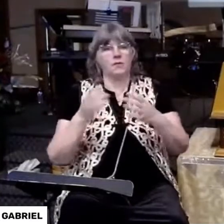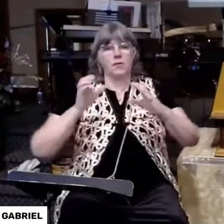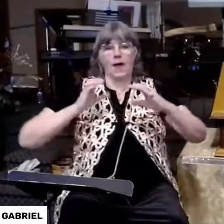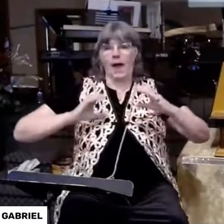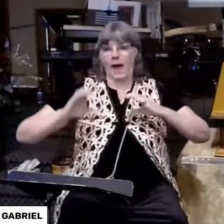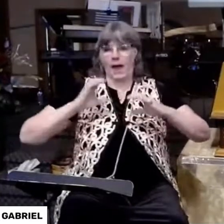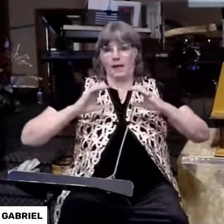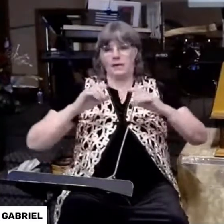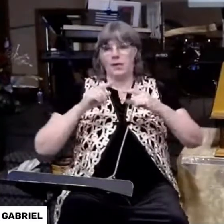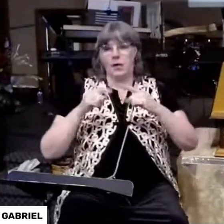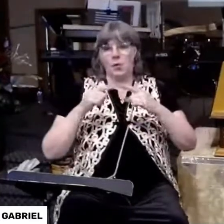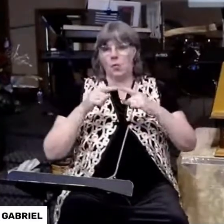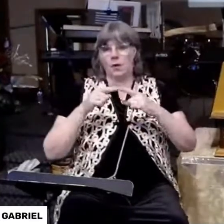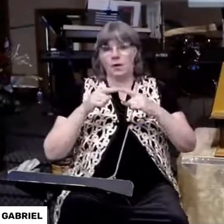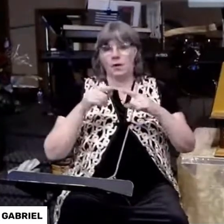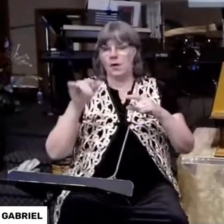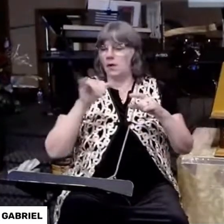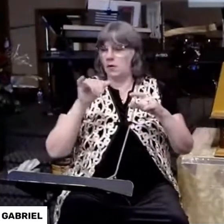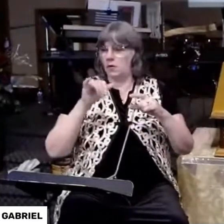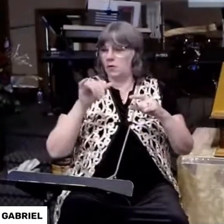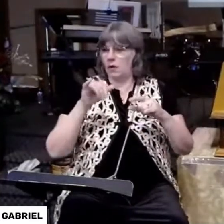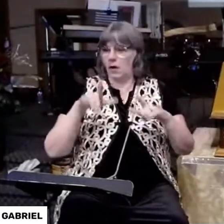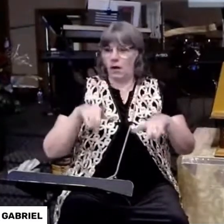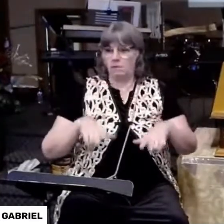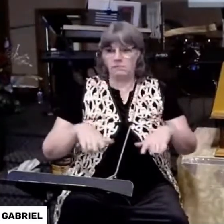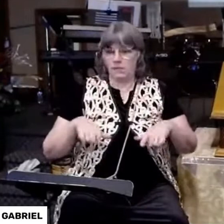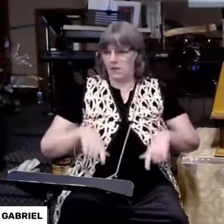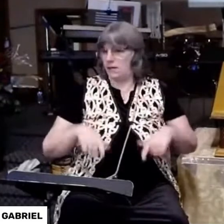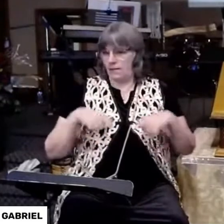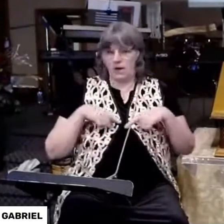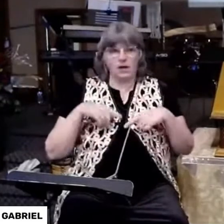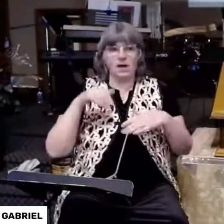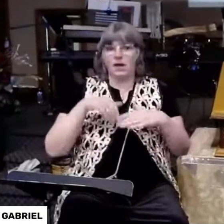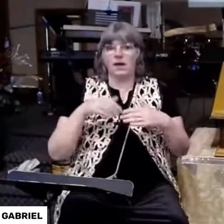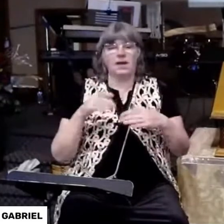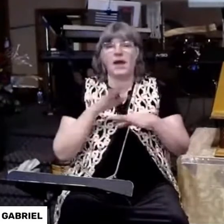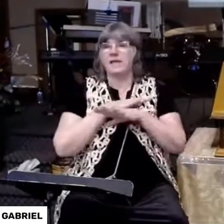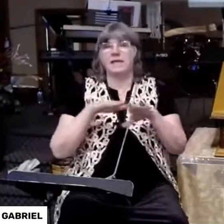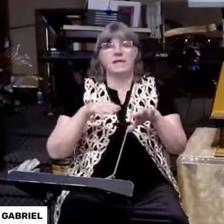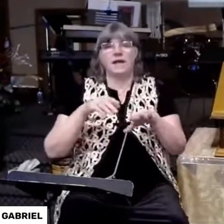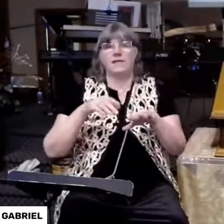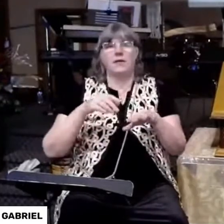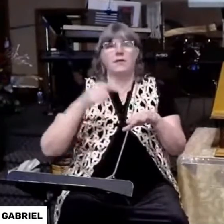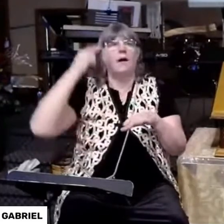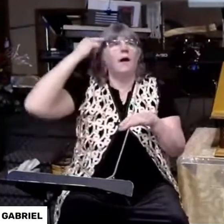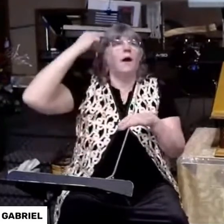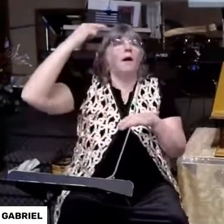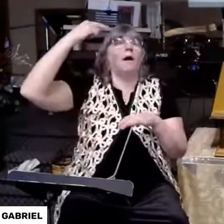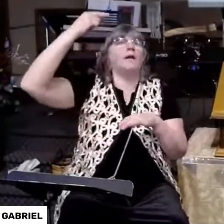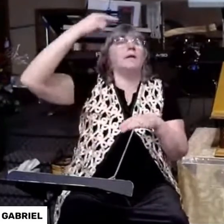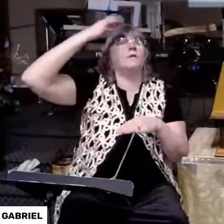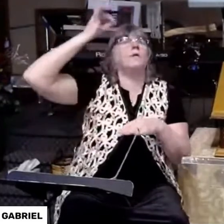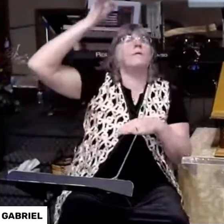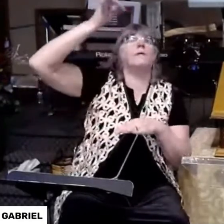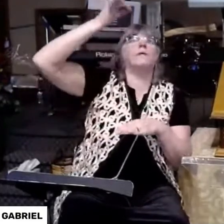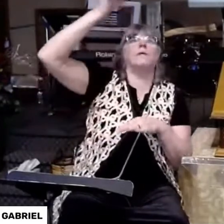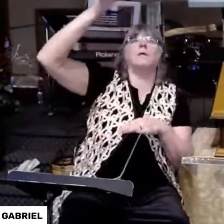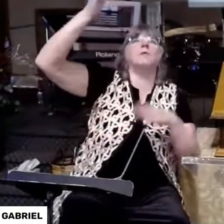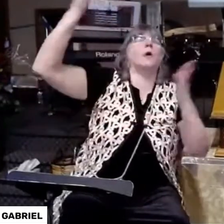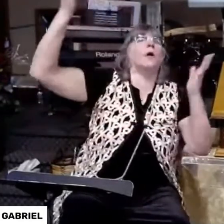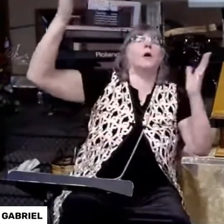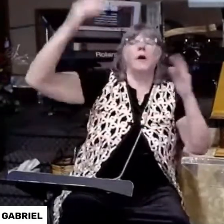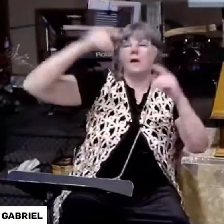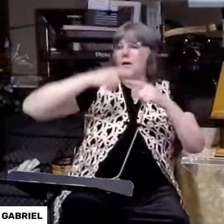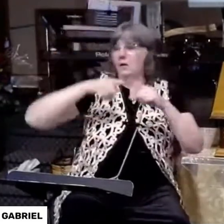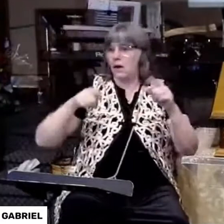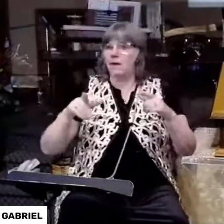it is. It didn't give them pie-in-the-sky dreams. It didn't give them false hopes. It taught